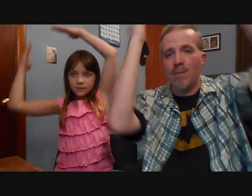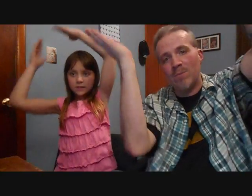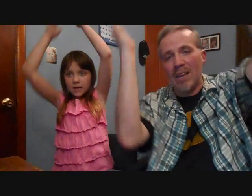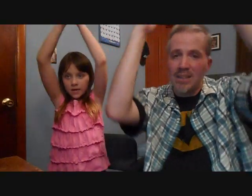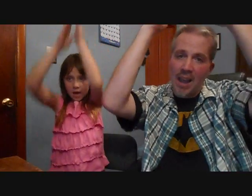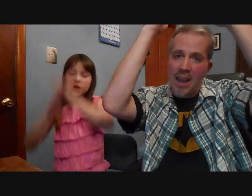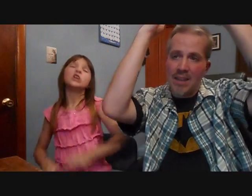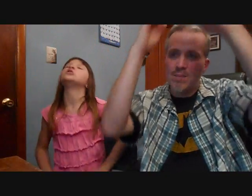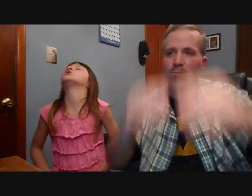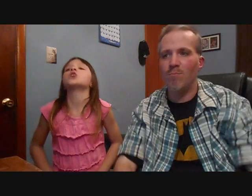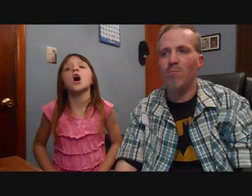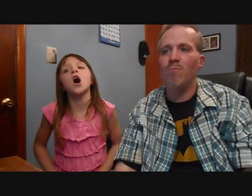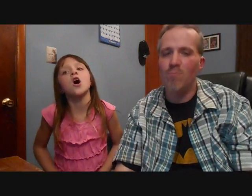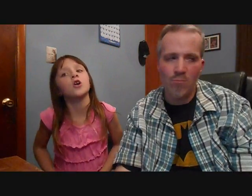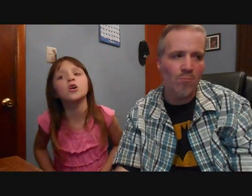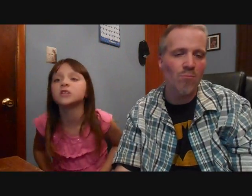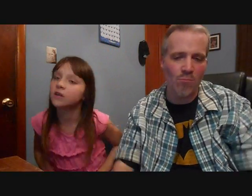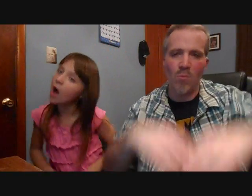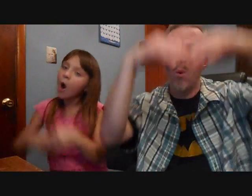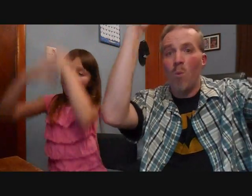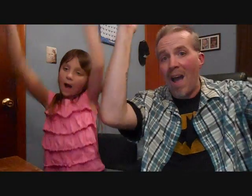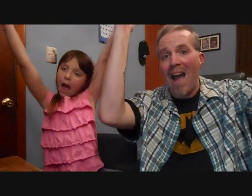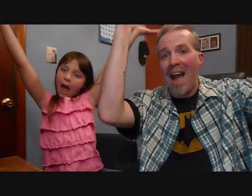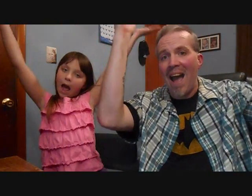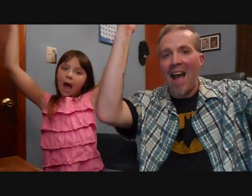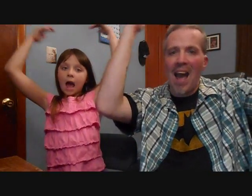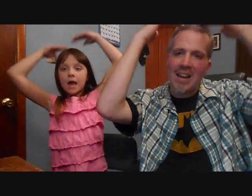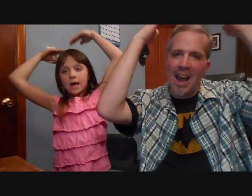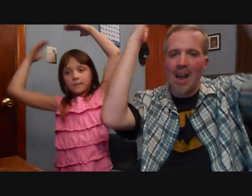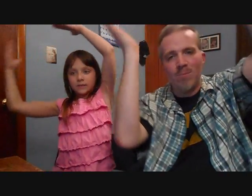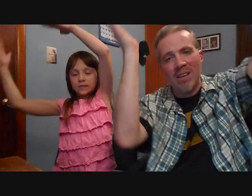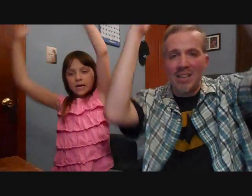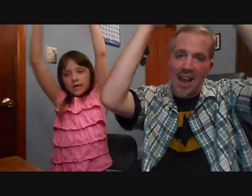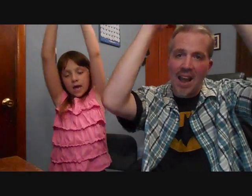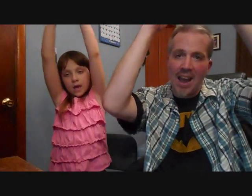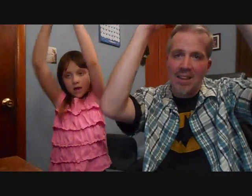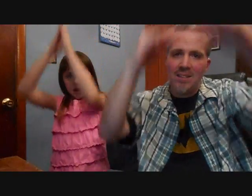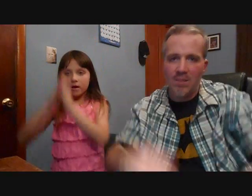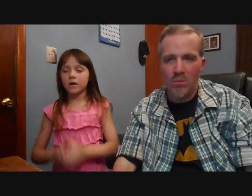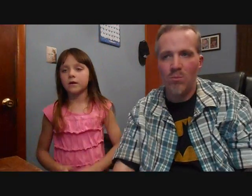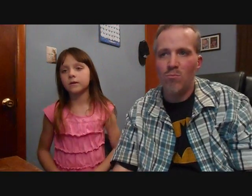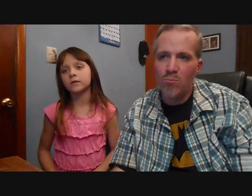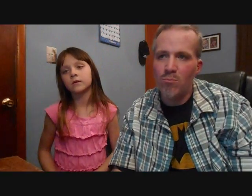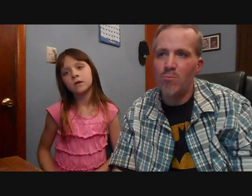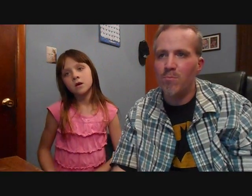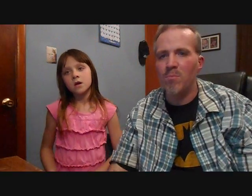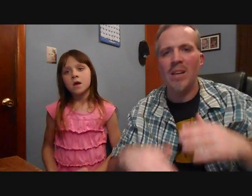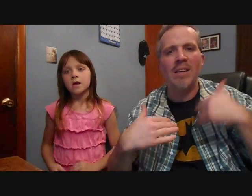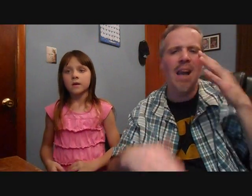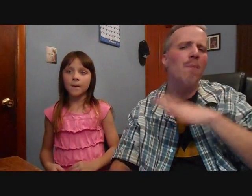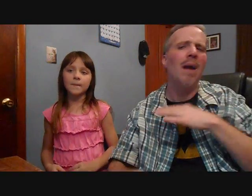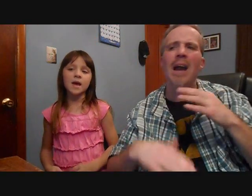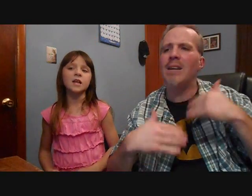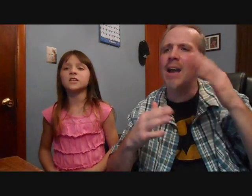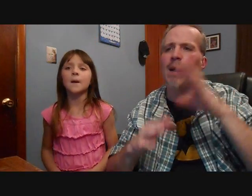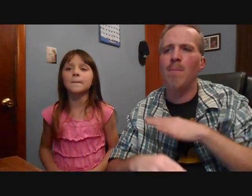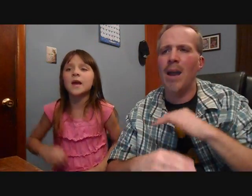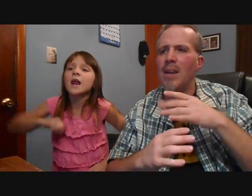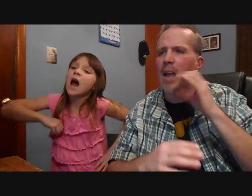YMCA And just go to the YMCA Young man young man